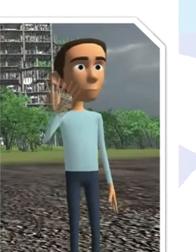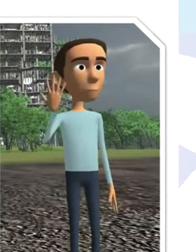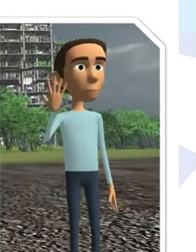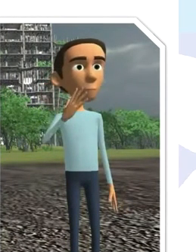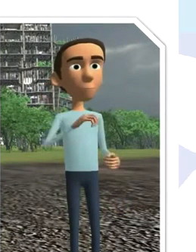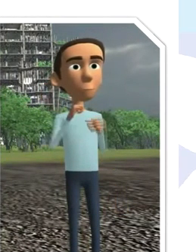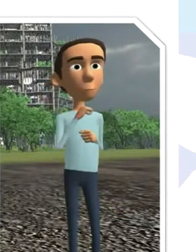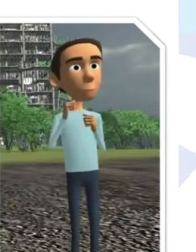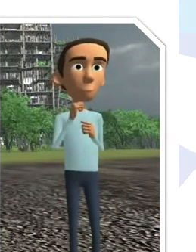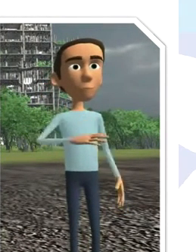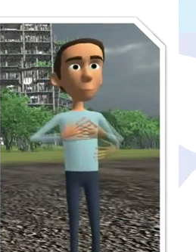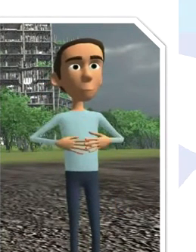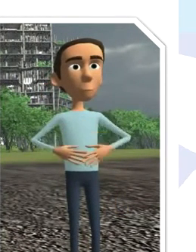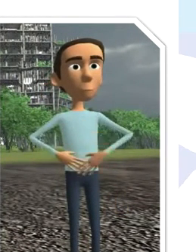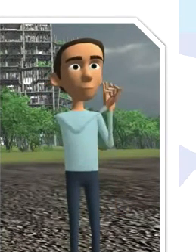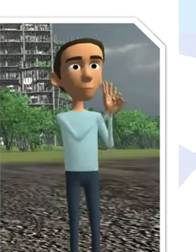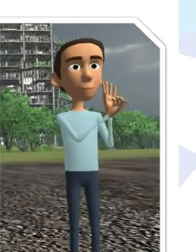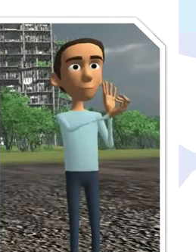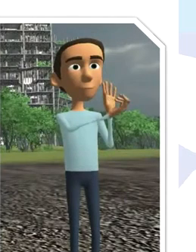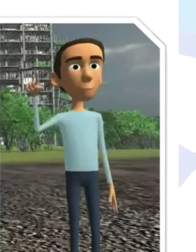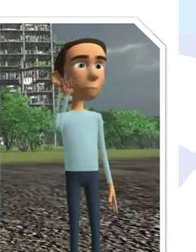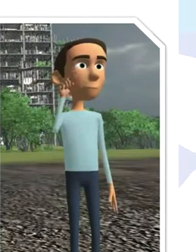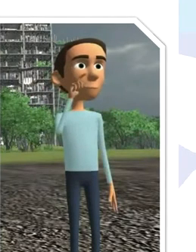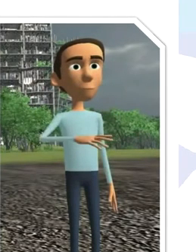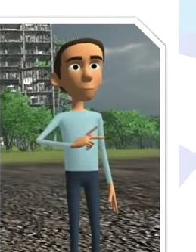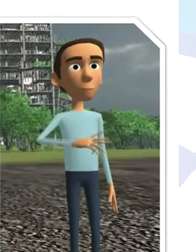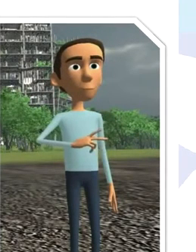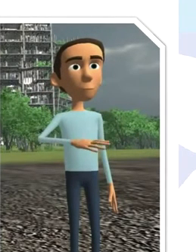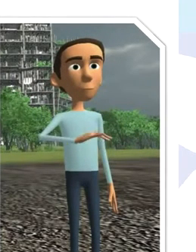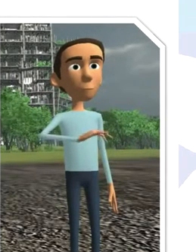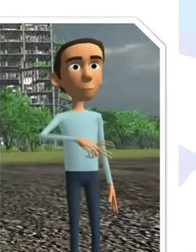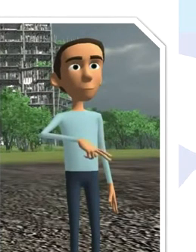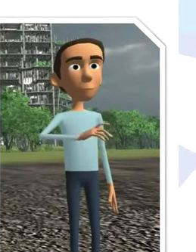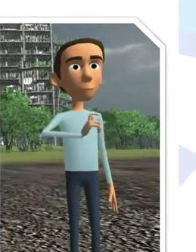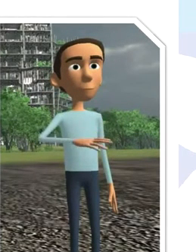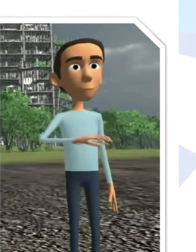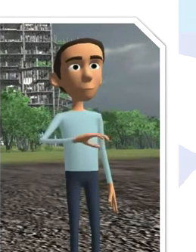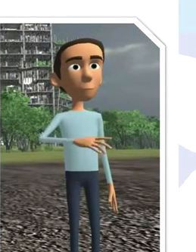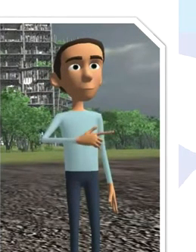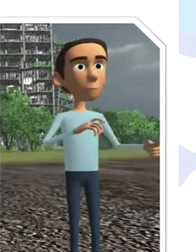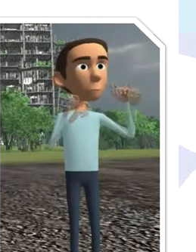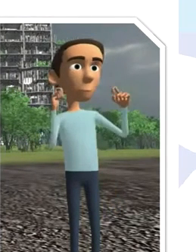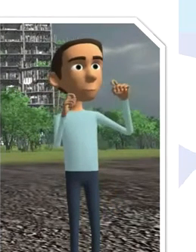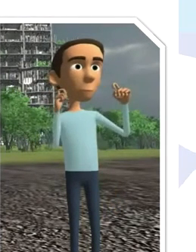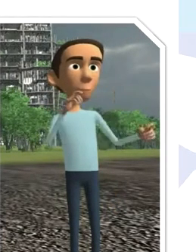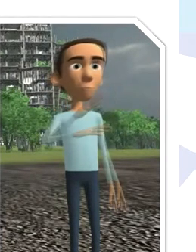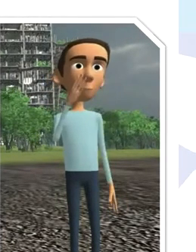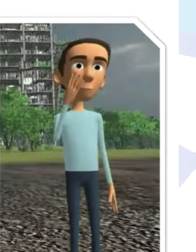As for the not metal component, the body movement is, like I said, it's being retrieved by the Kinect. All the